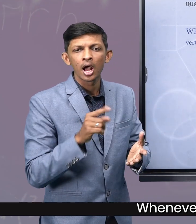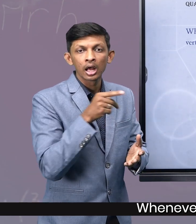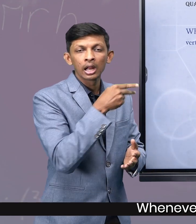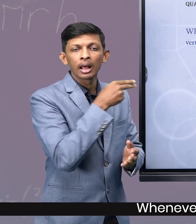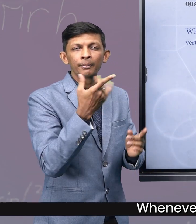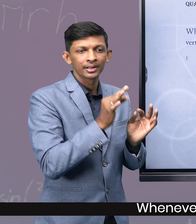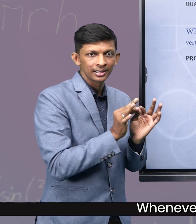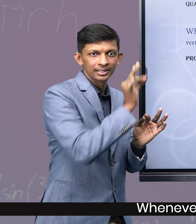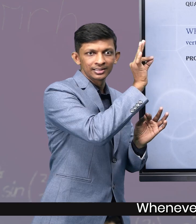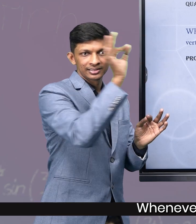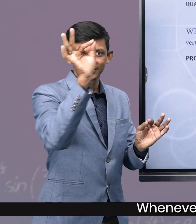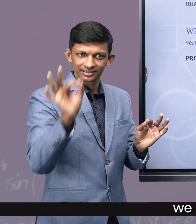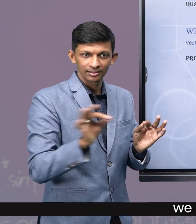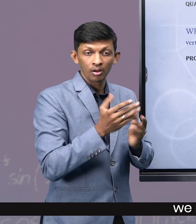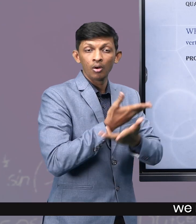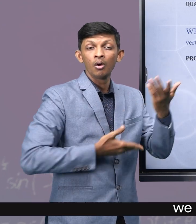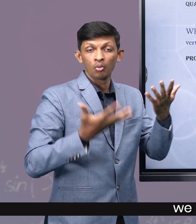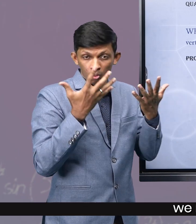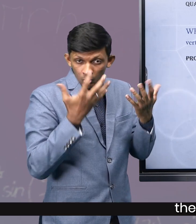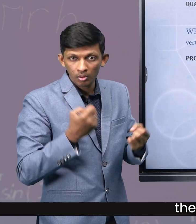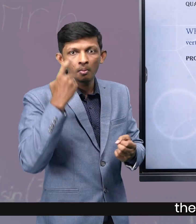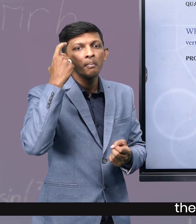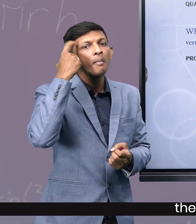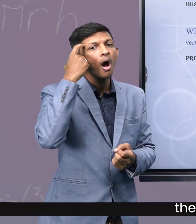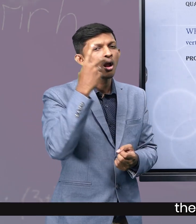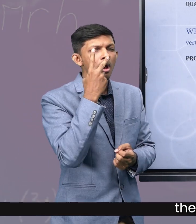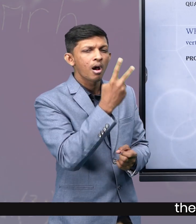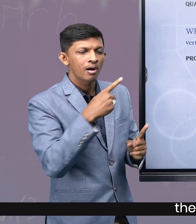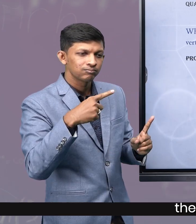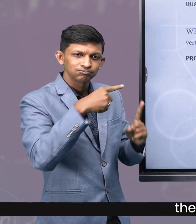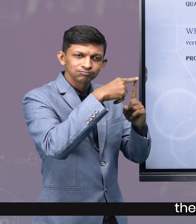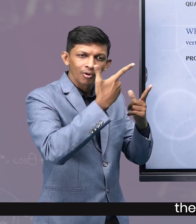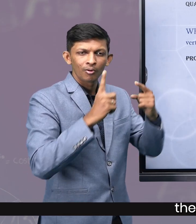Whenever we name a quadrilateral, we need to keep in mind the order of the vertices.